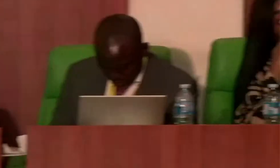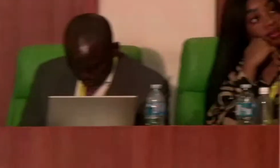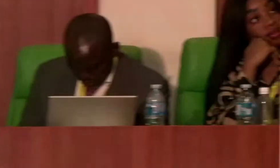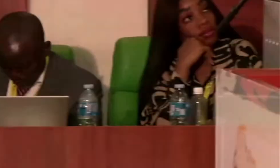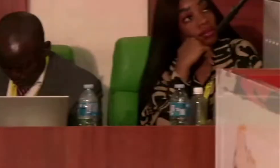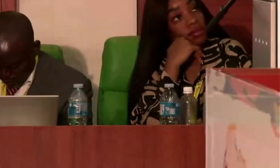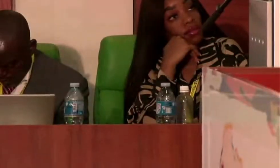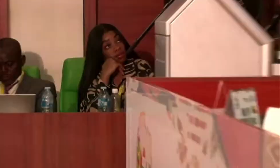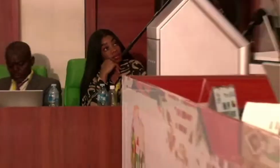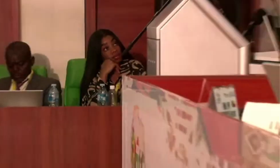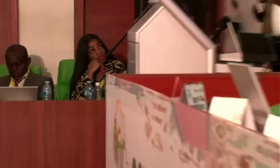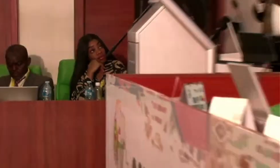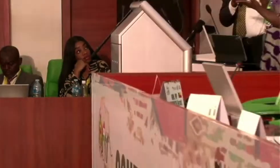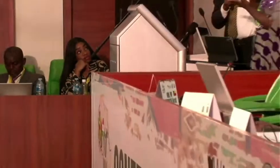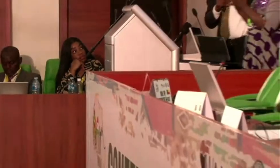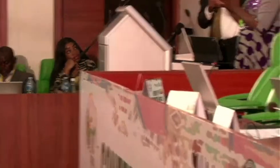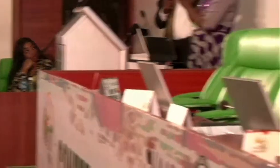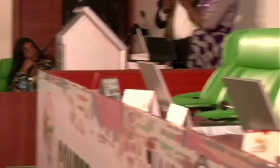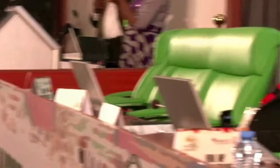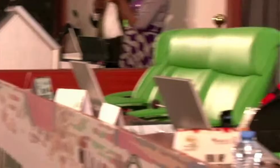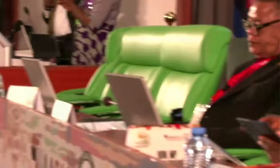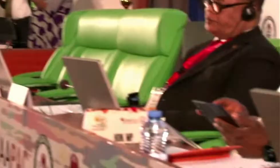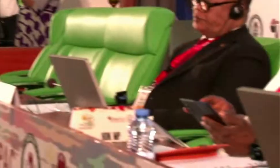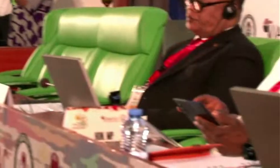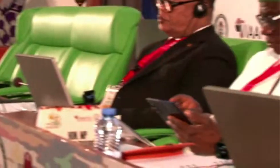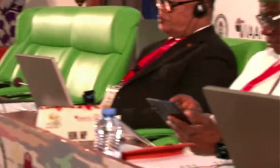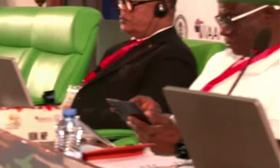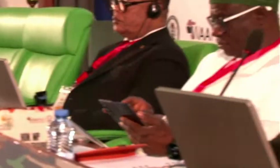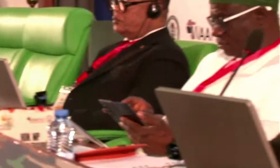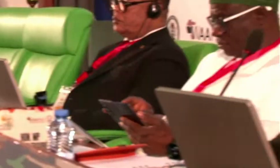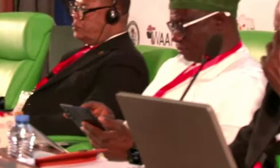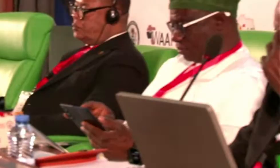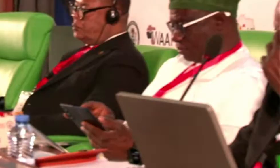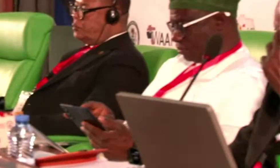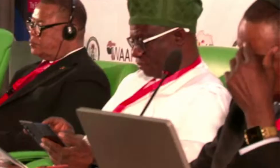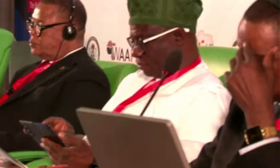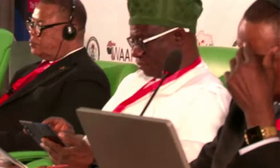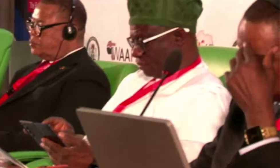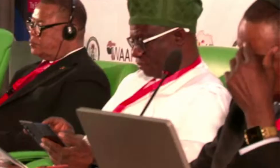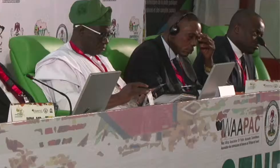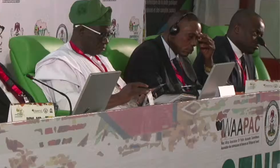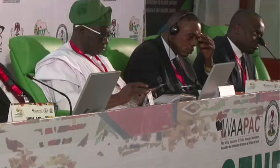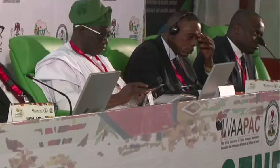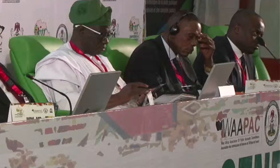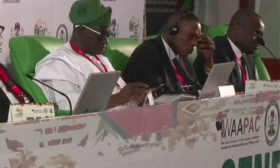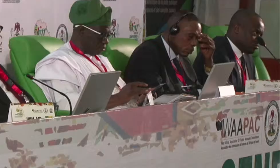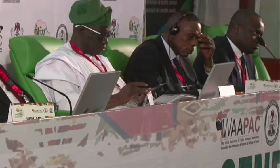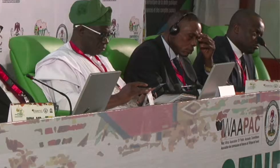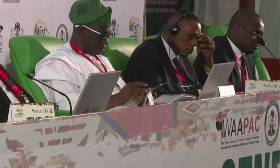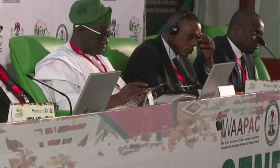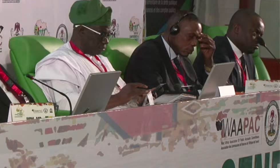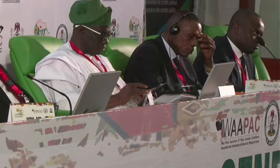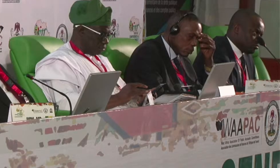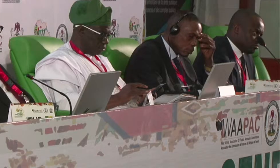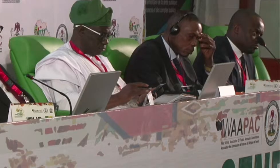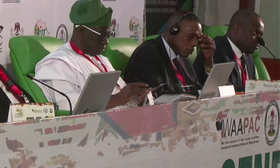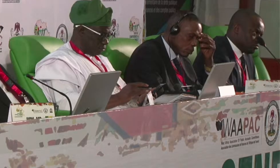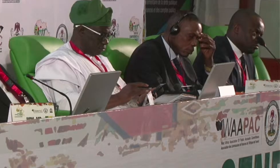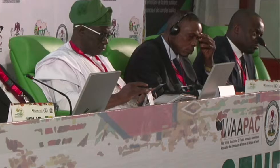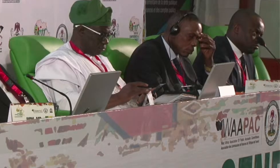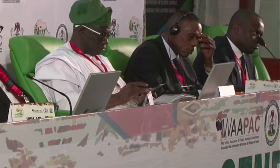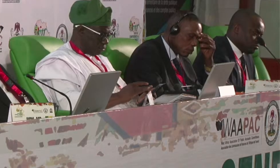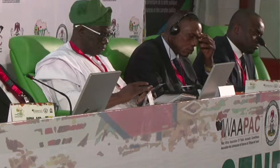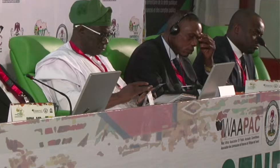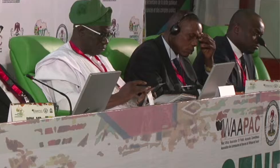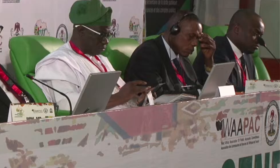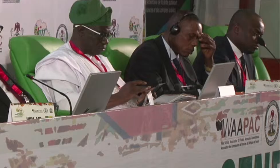ensure that the constitutional imperative number 1. Number 2 is that that policy must also lead to